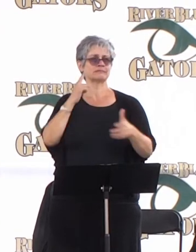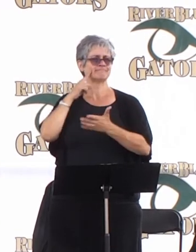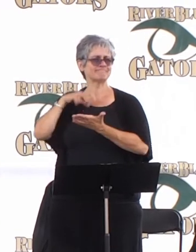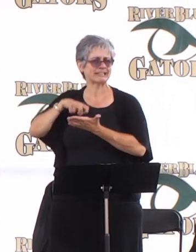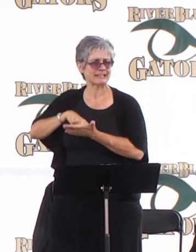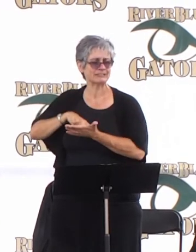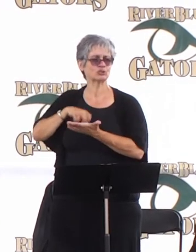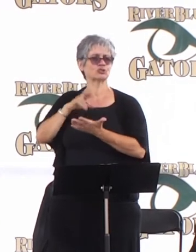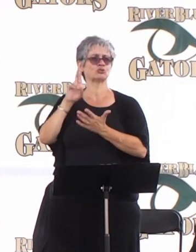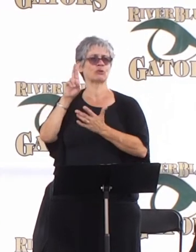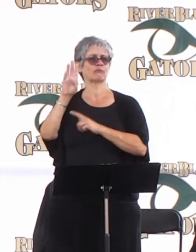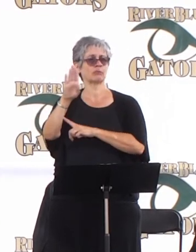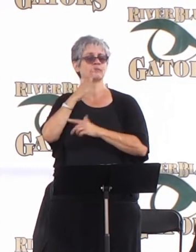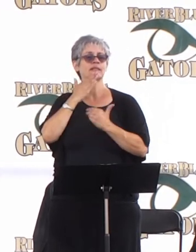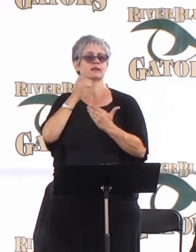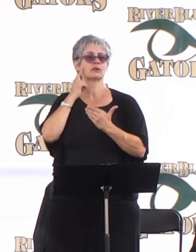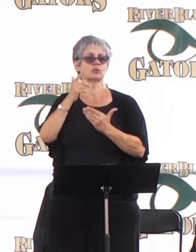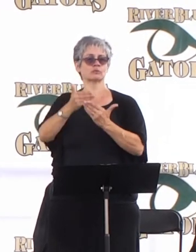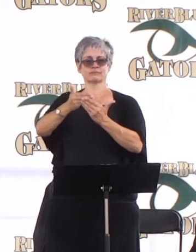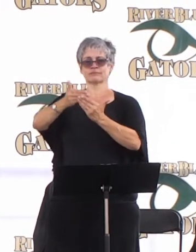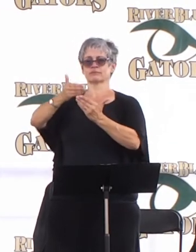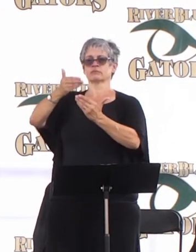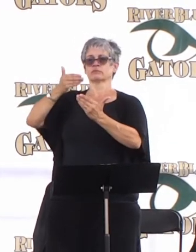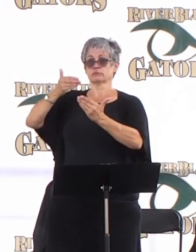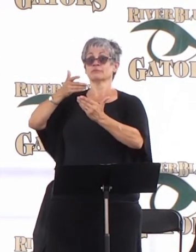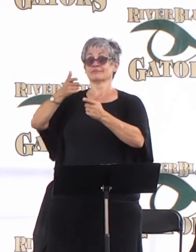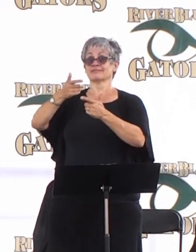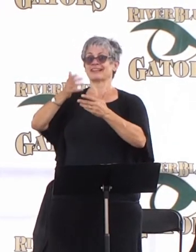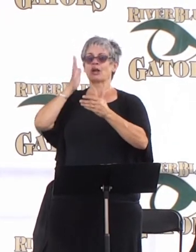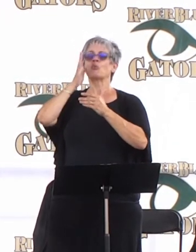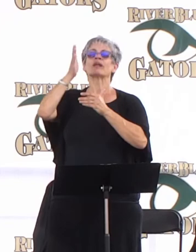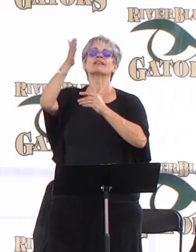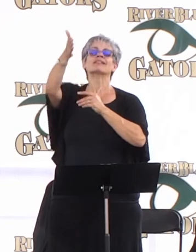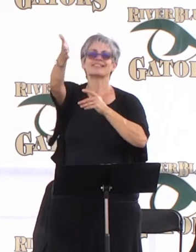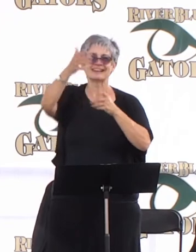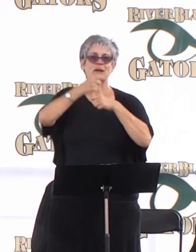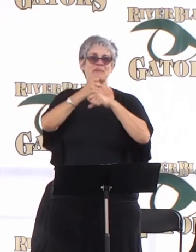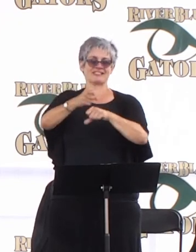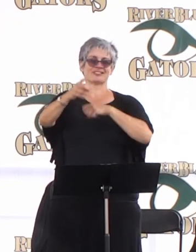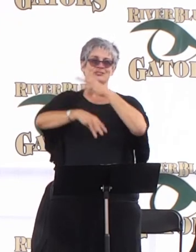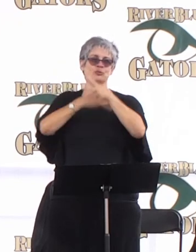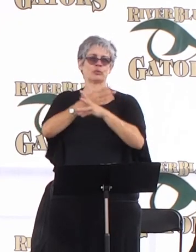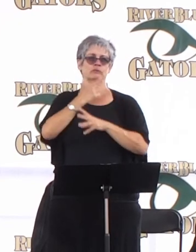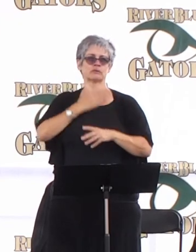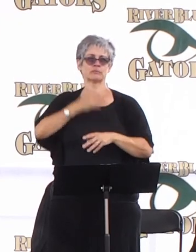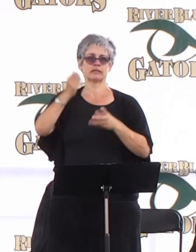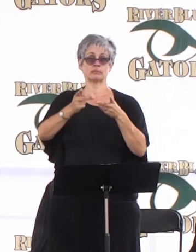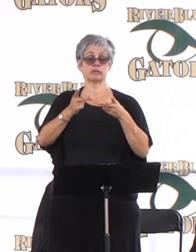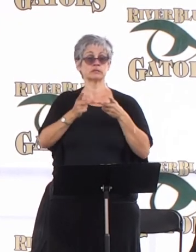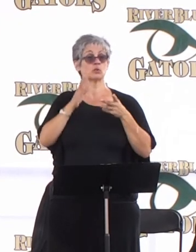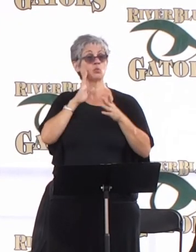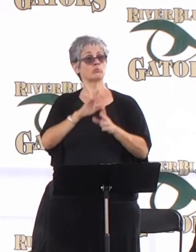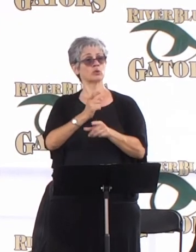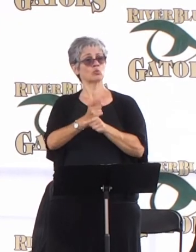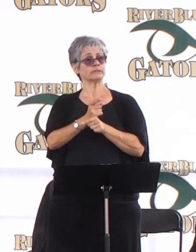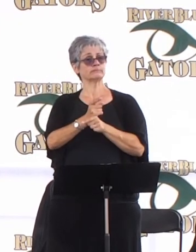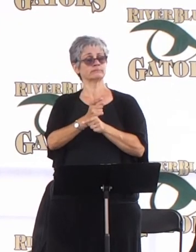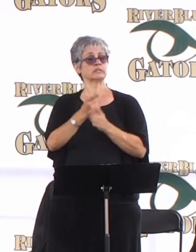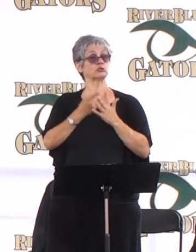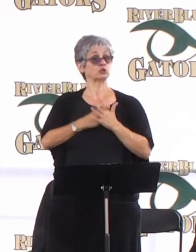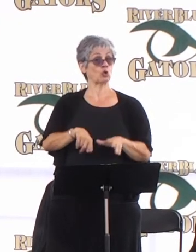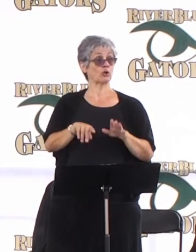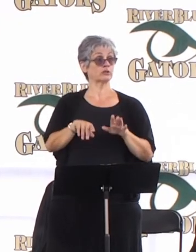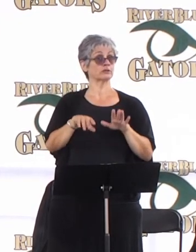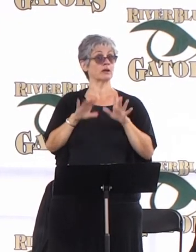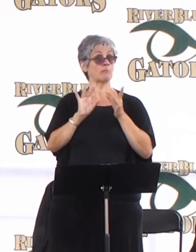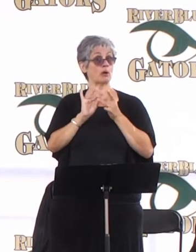in advance for what you will do to make this world a better place. It would be fitting that as I began my remarks today